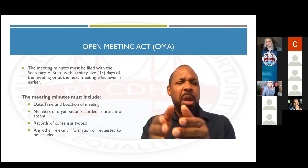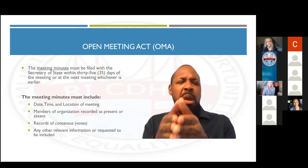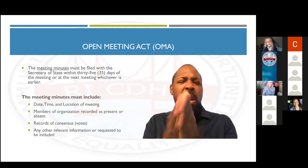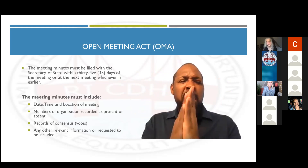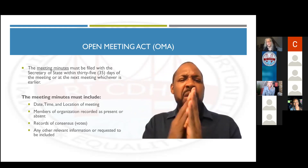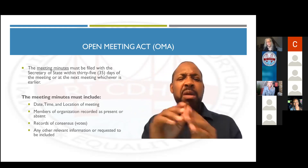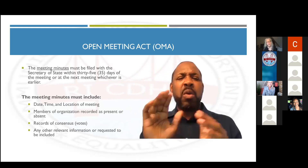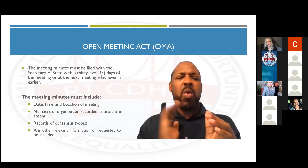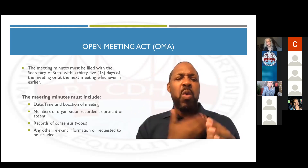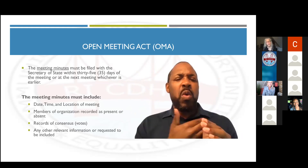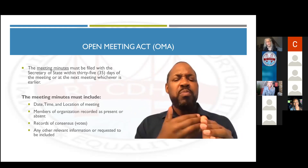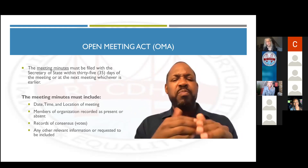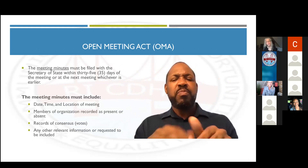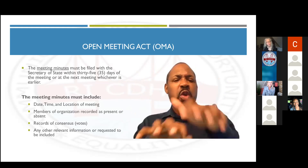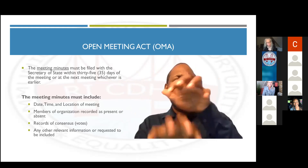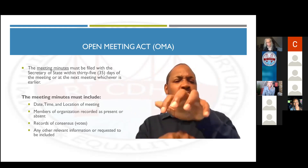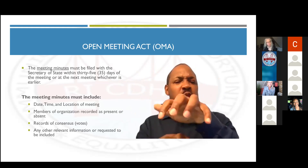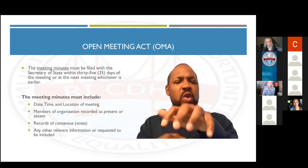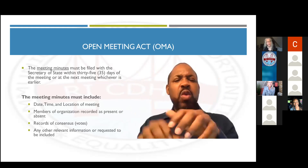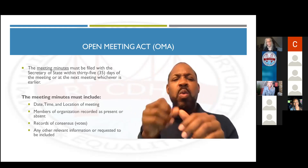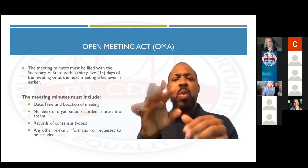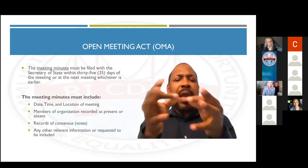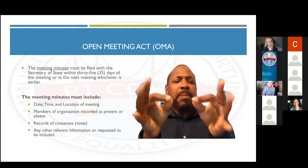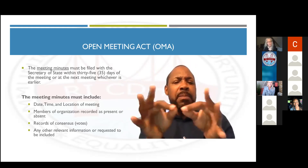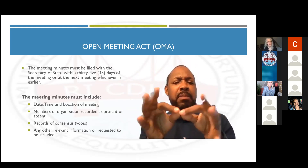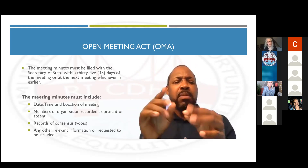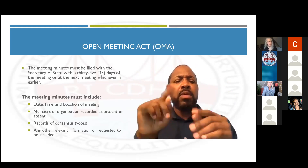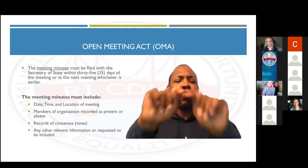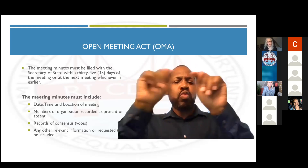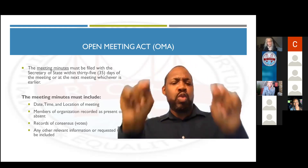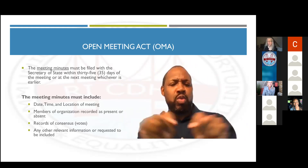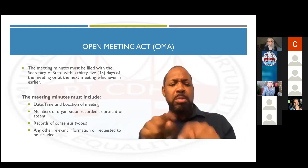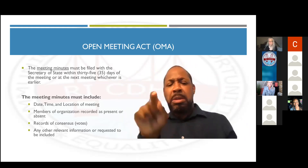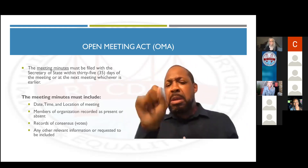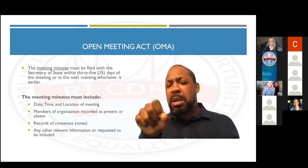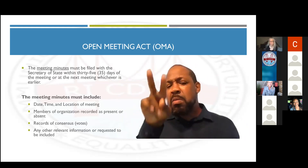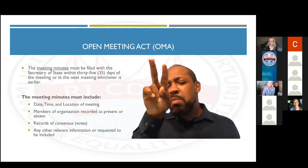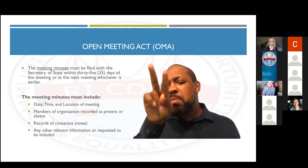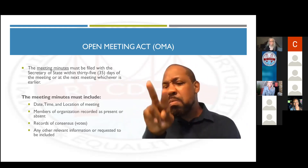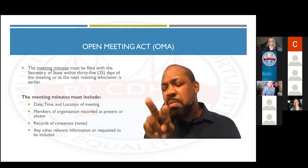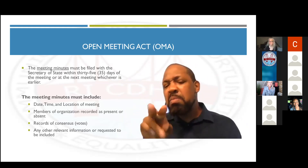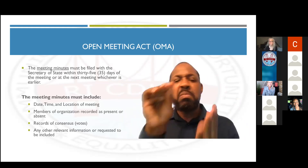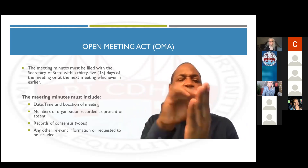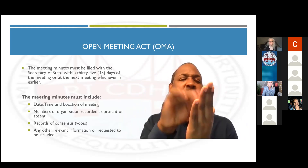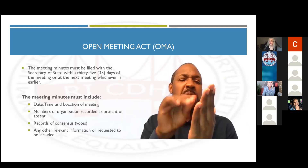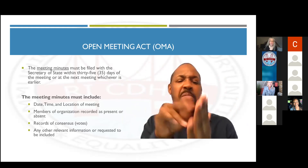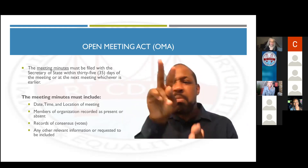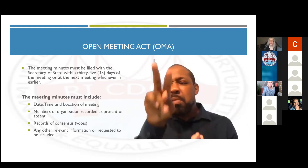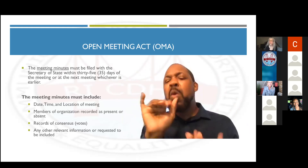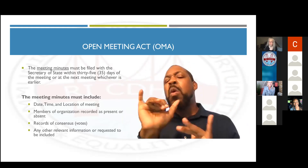If there's something that you're not sure how to type up, you can talk to, you can get the transcript